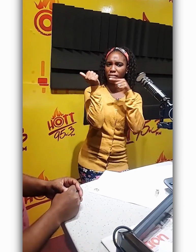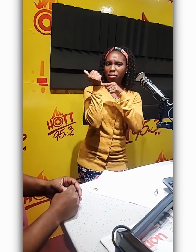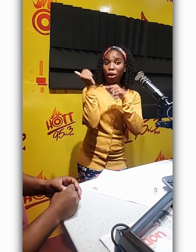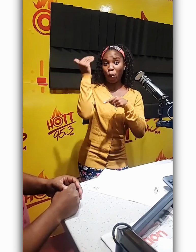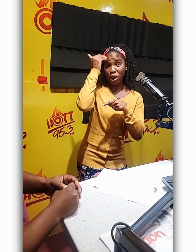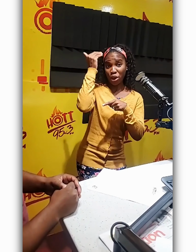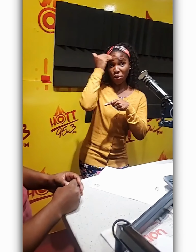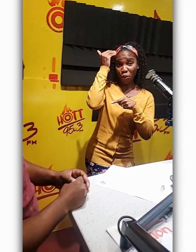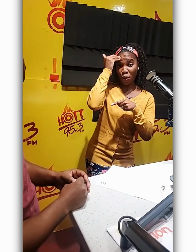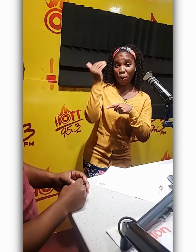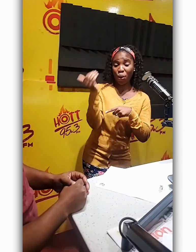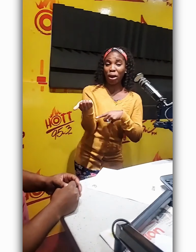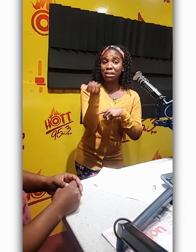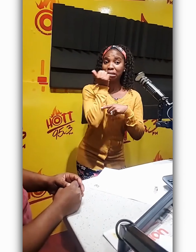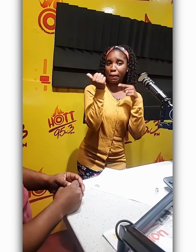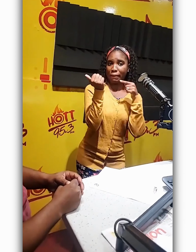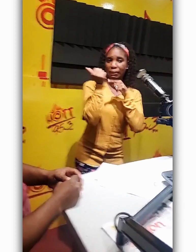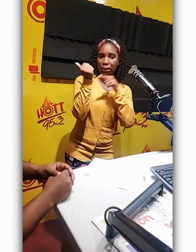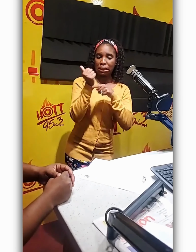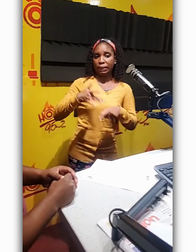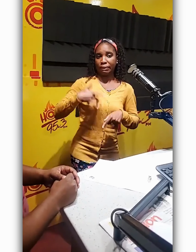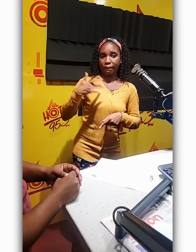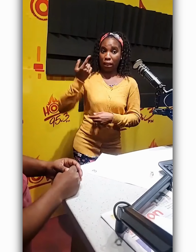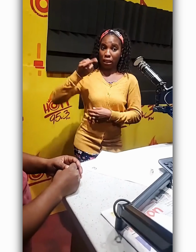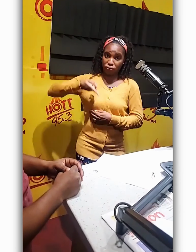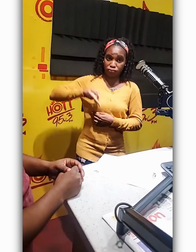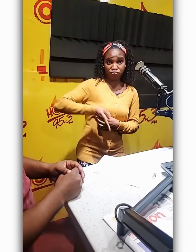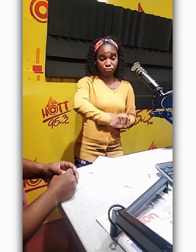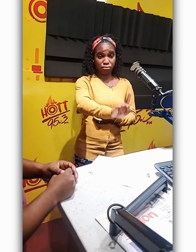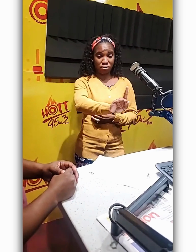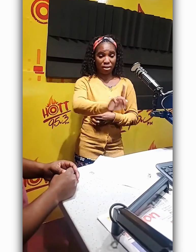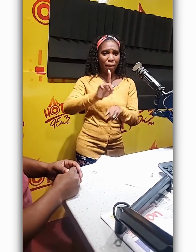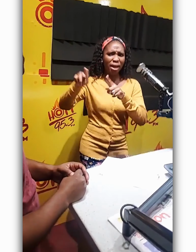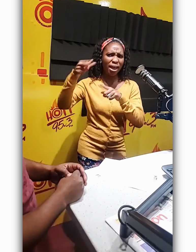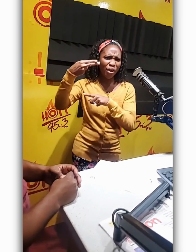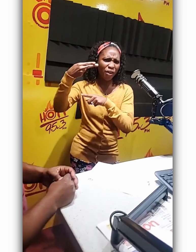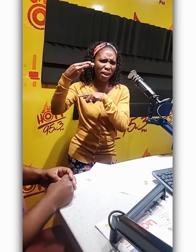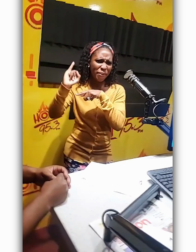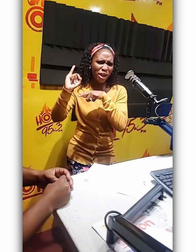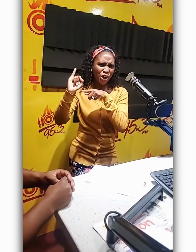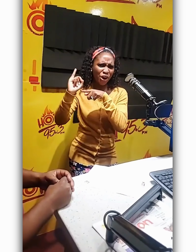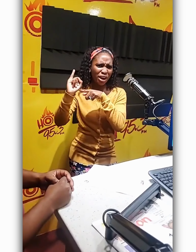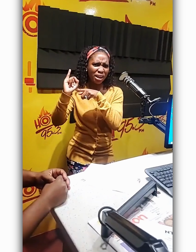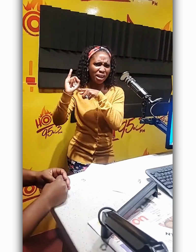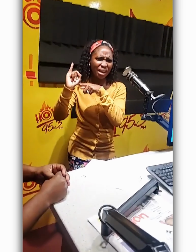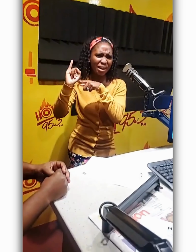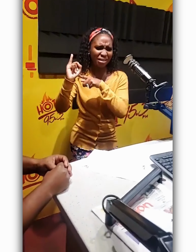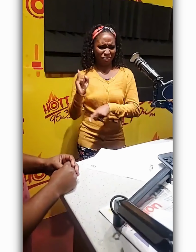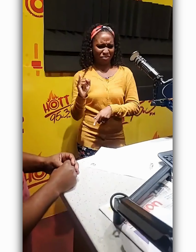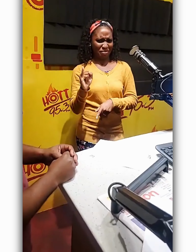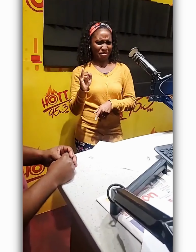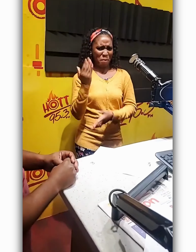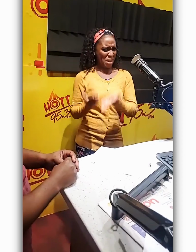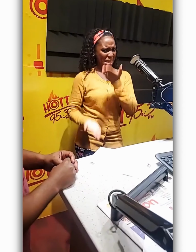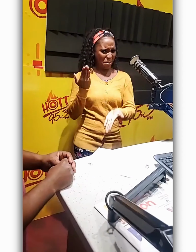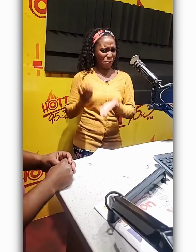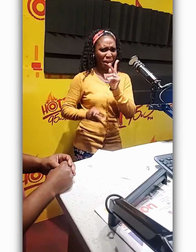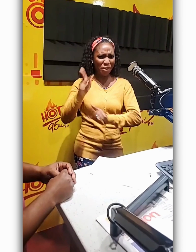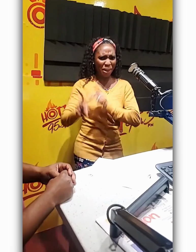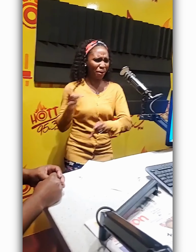might seem offensive. But I'm sure hearing impaired is what got my phone going crazy. The hearing impaired. Why